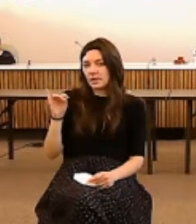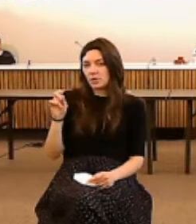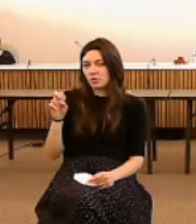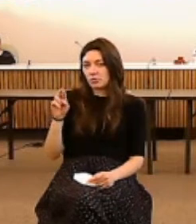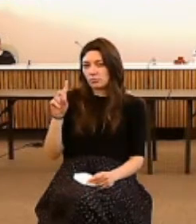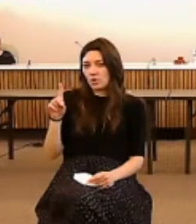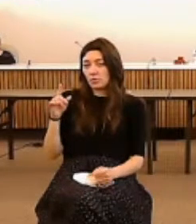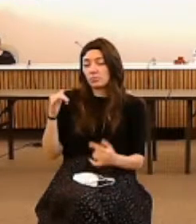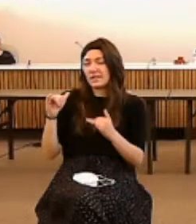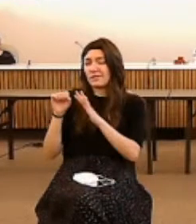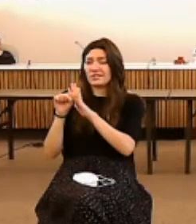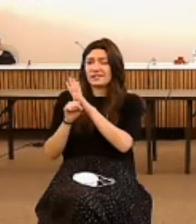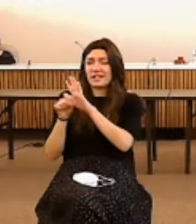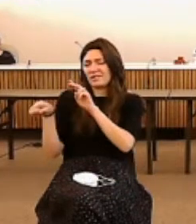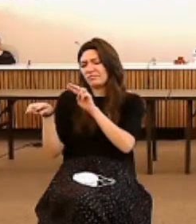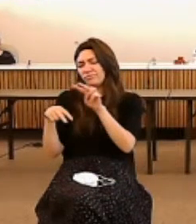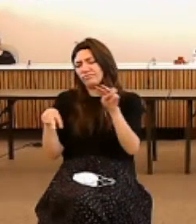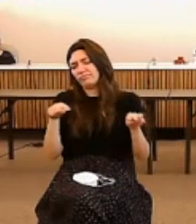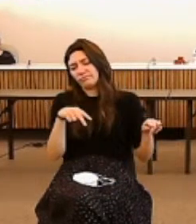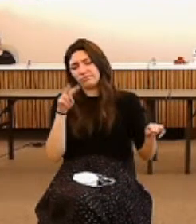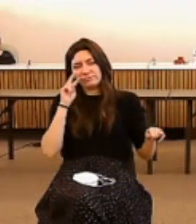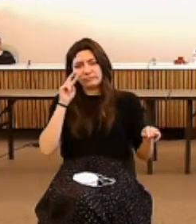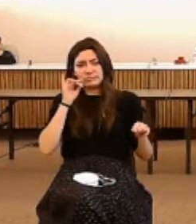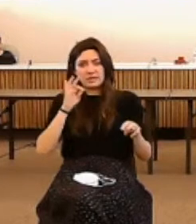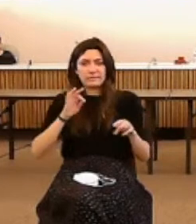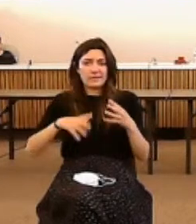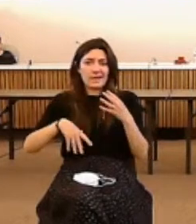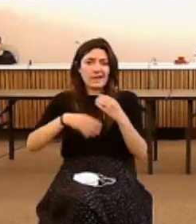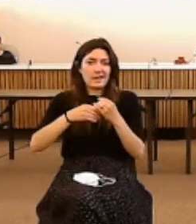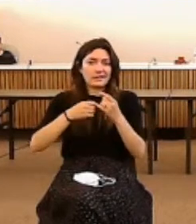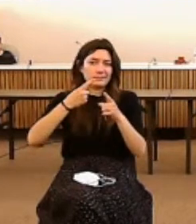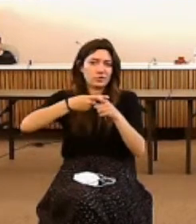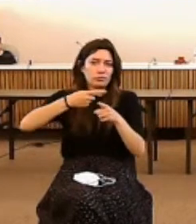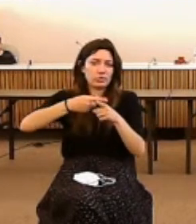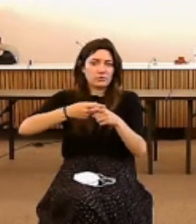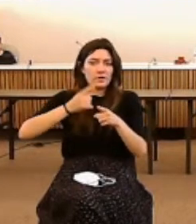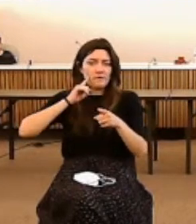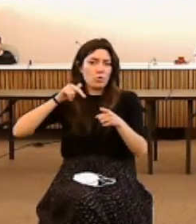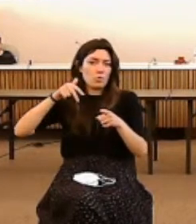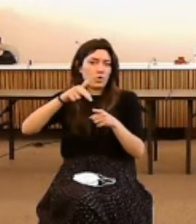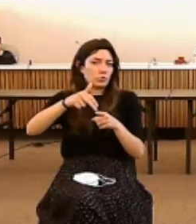pedestrian crossing standpoint, in just improving the overall intersection.